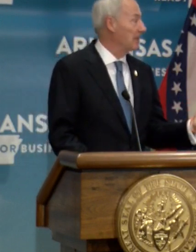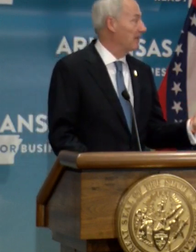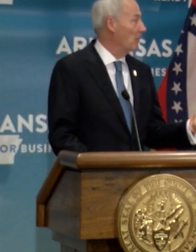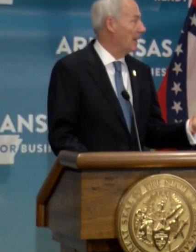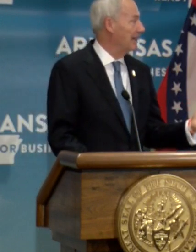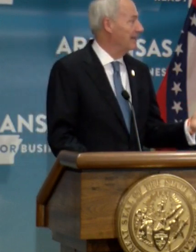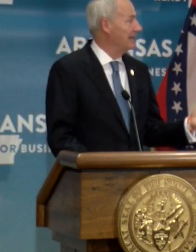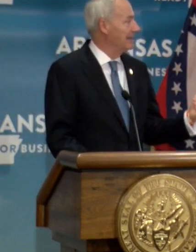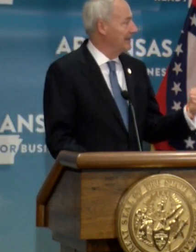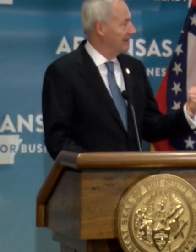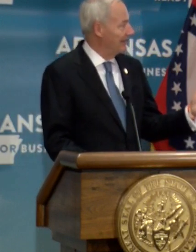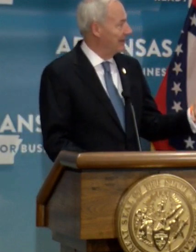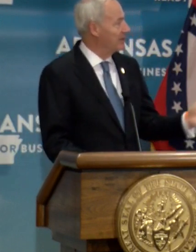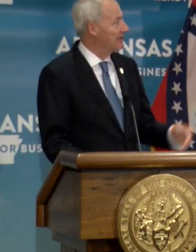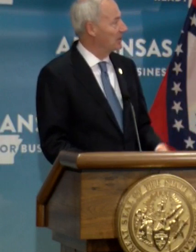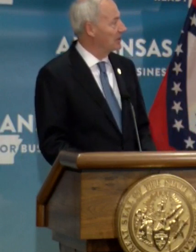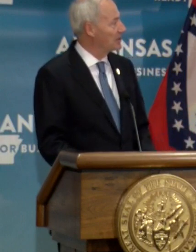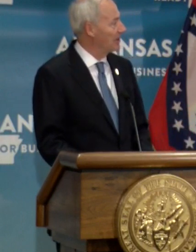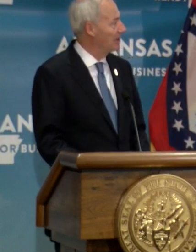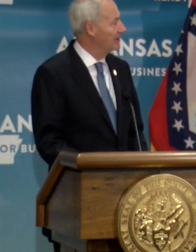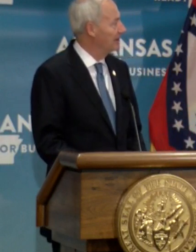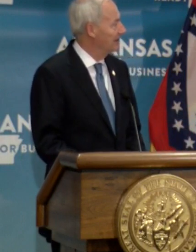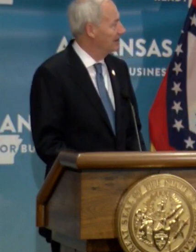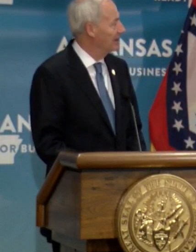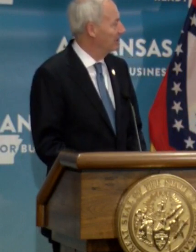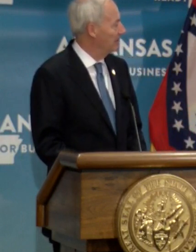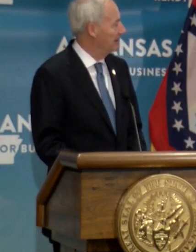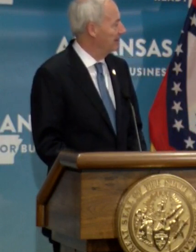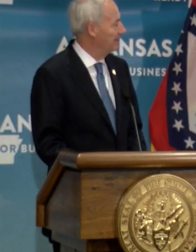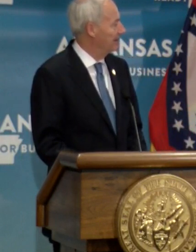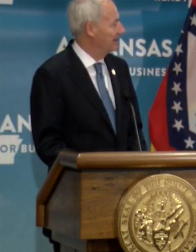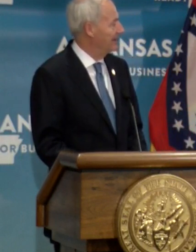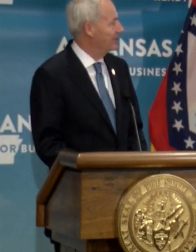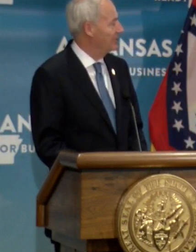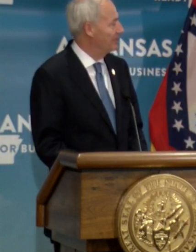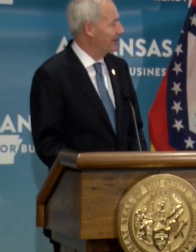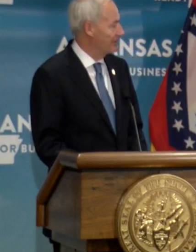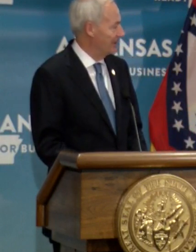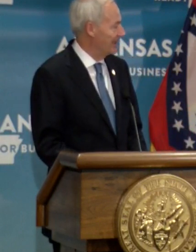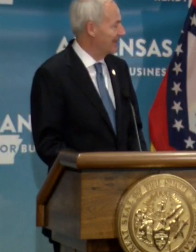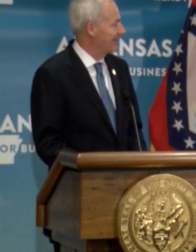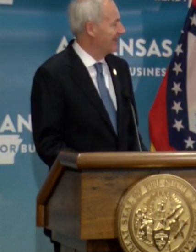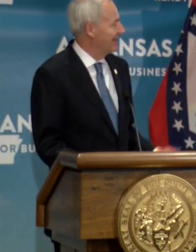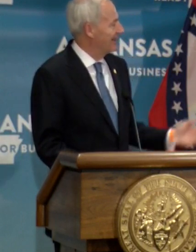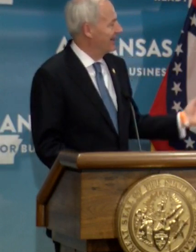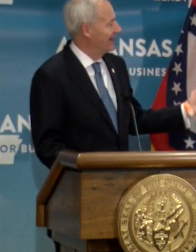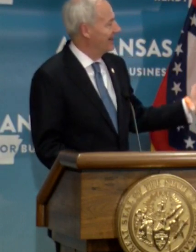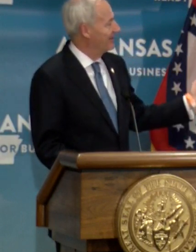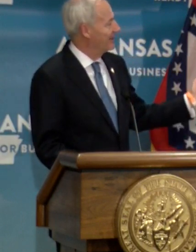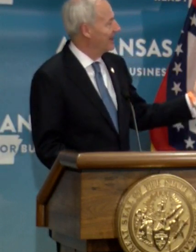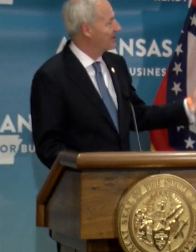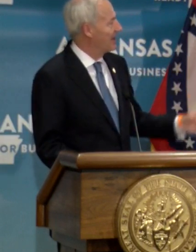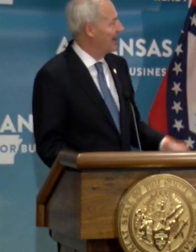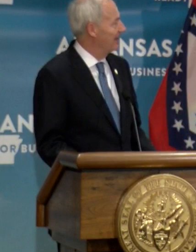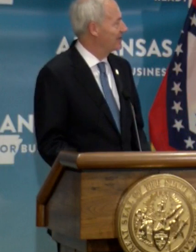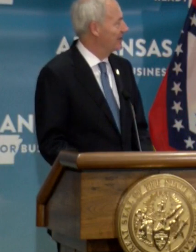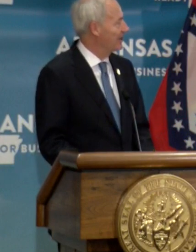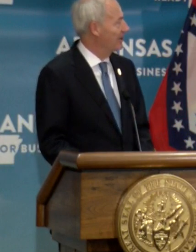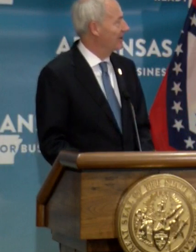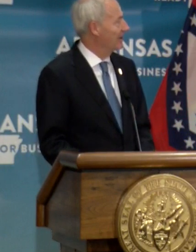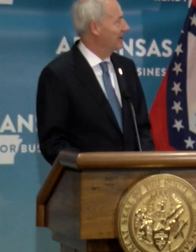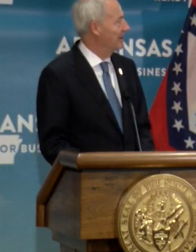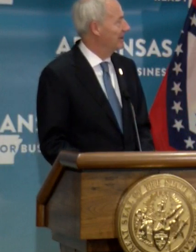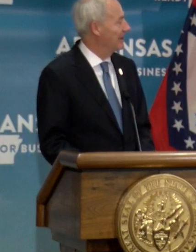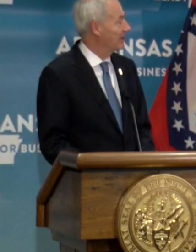up statewide. That is of a concern. We need to do better than that. The next slide is